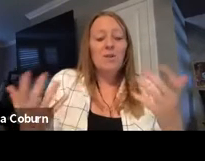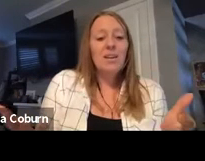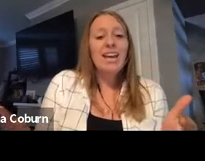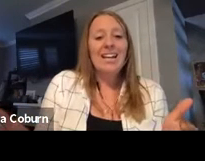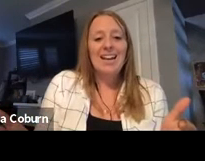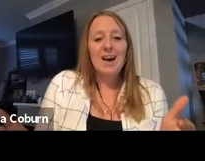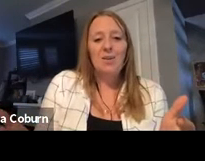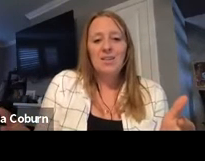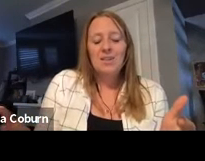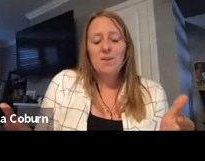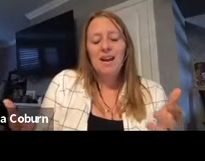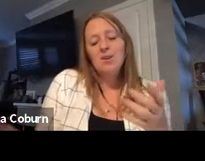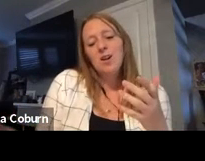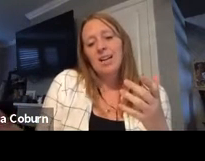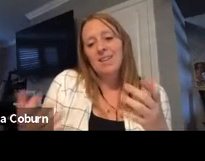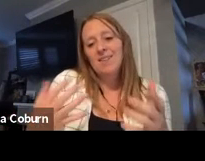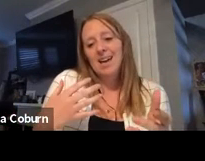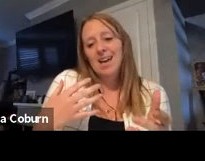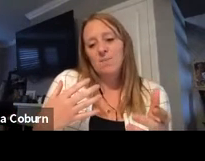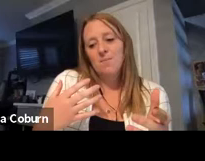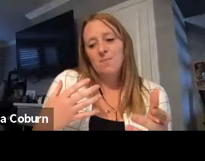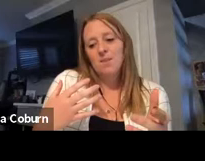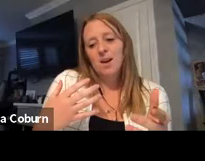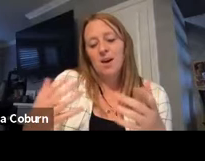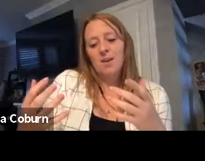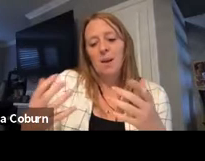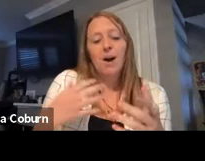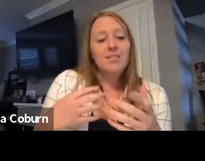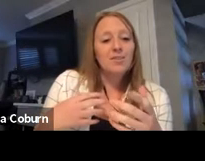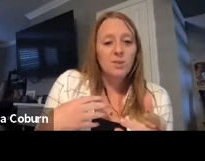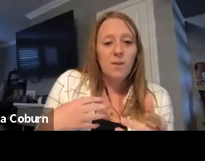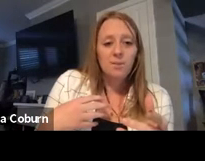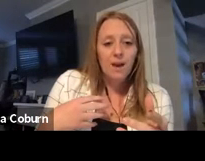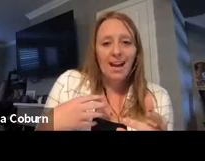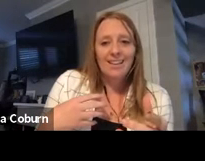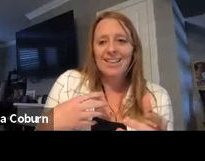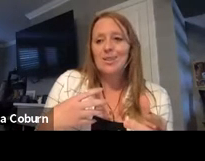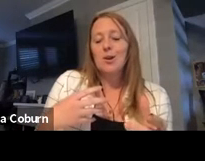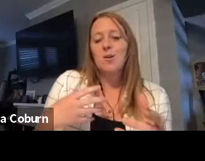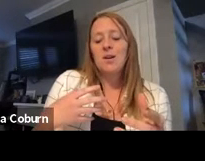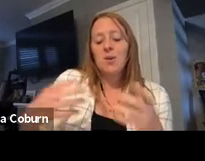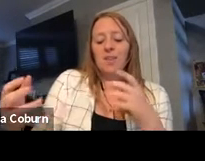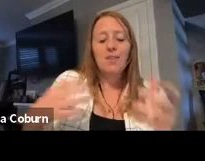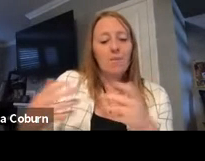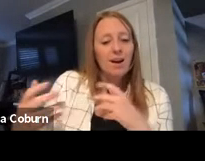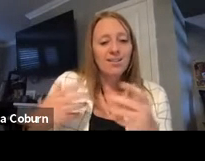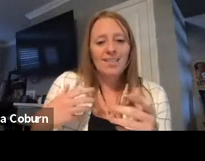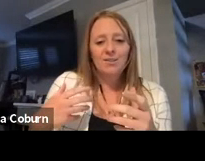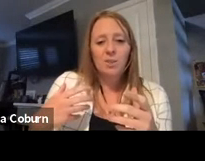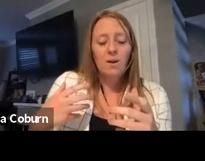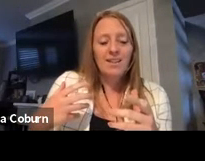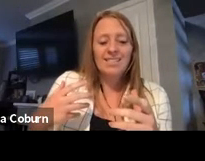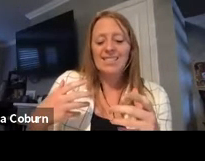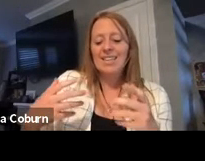they're communicating now, but now you're not giving them a positive response back. And so without that